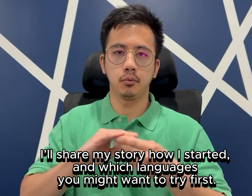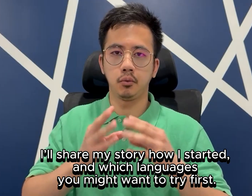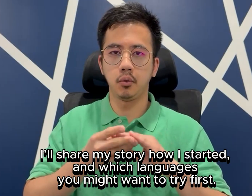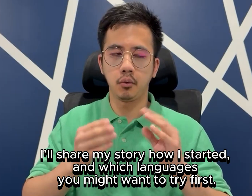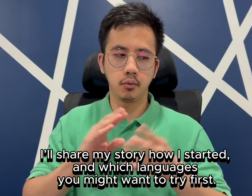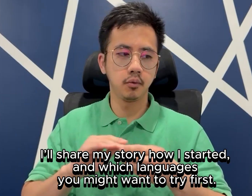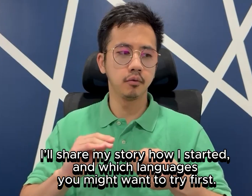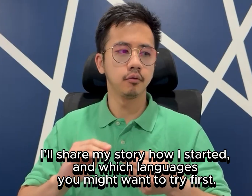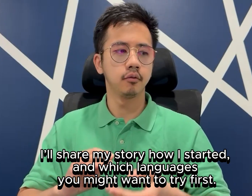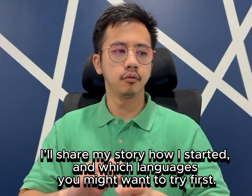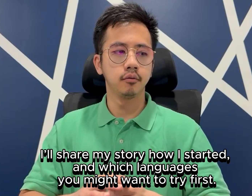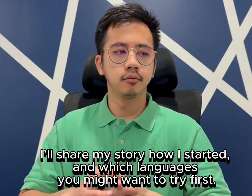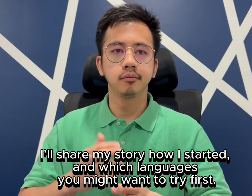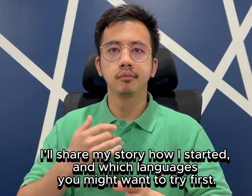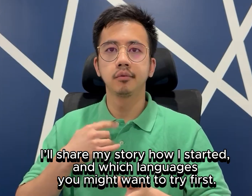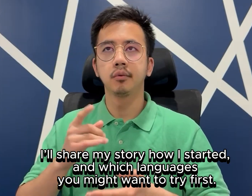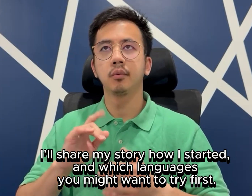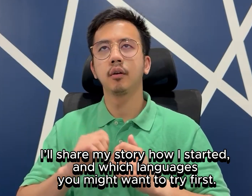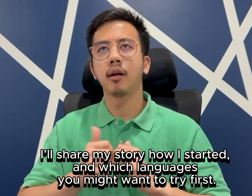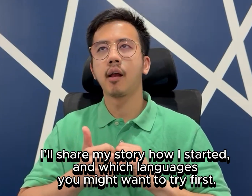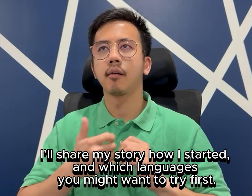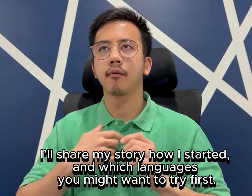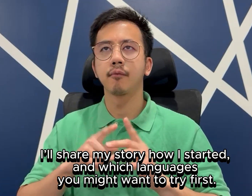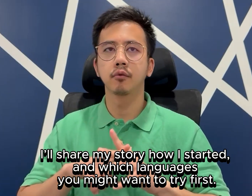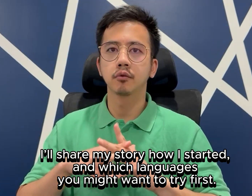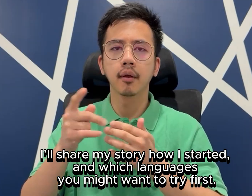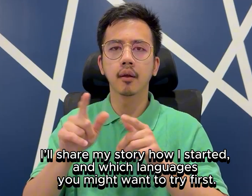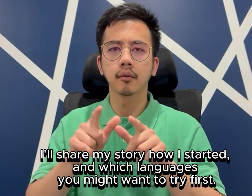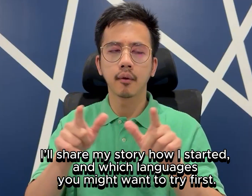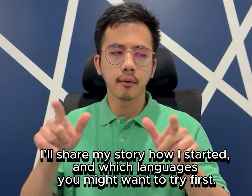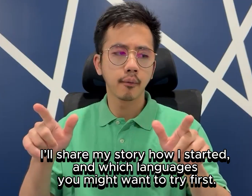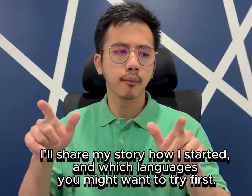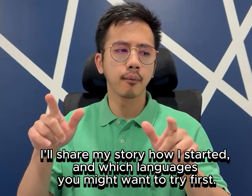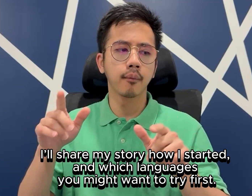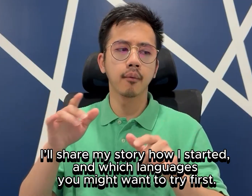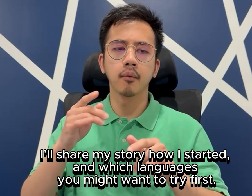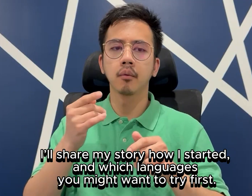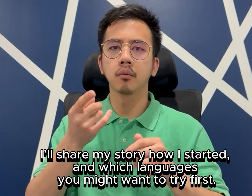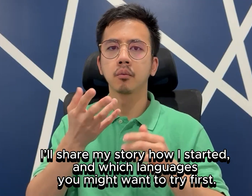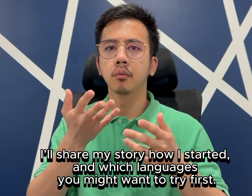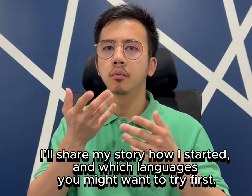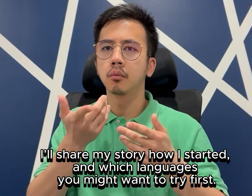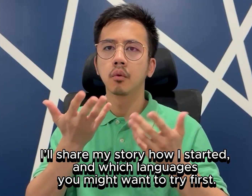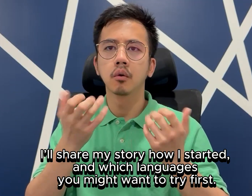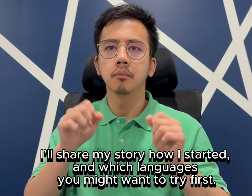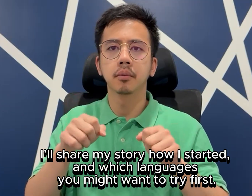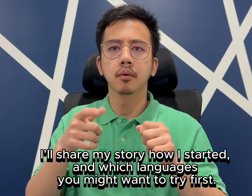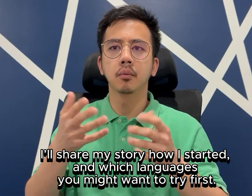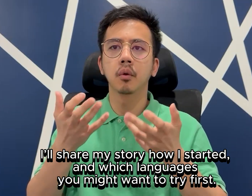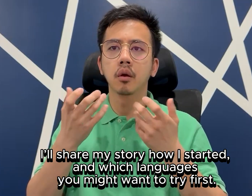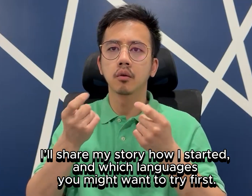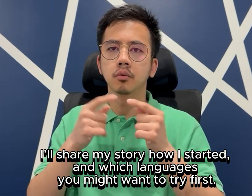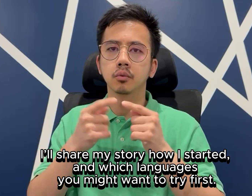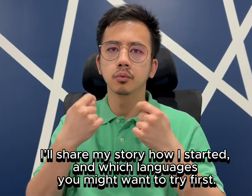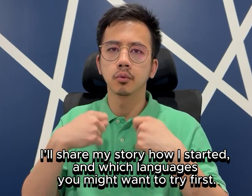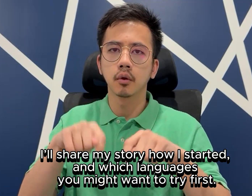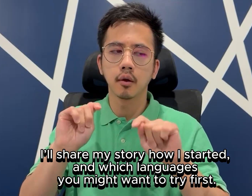I'll share my story and how I started, and which languages you might want to try first.